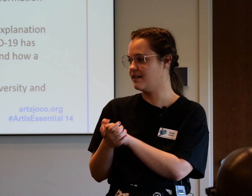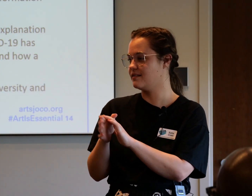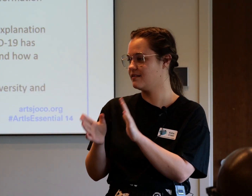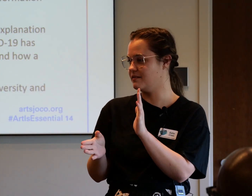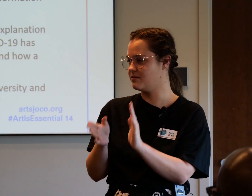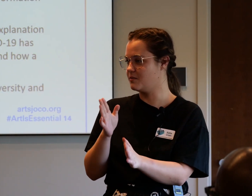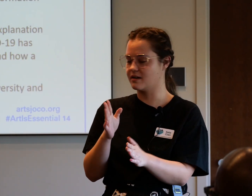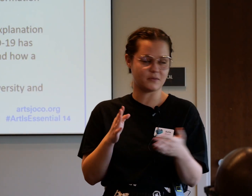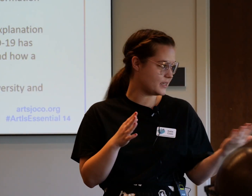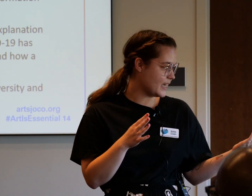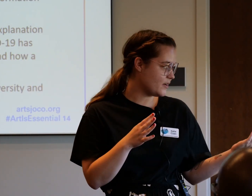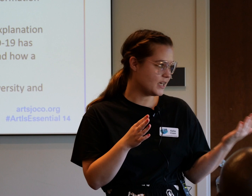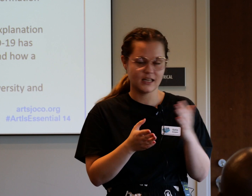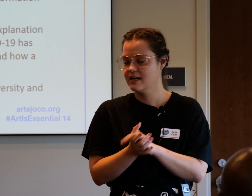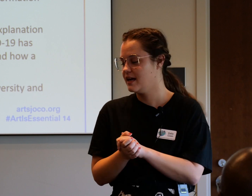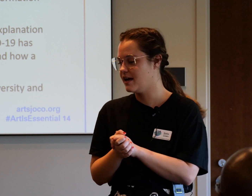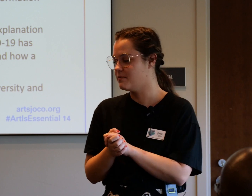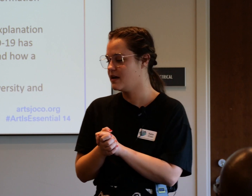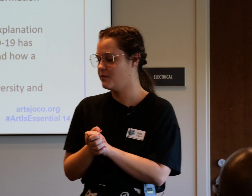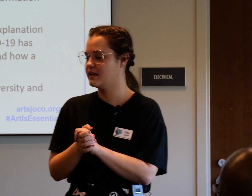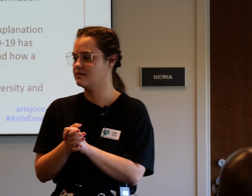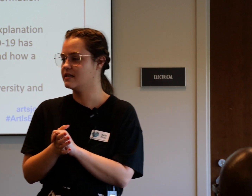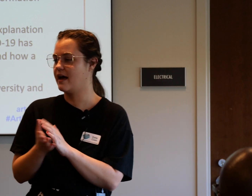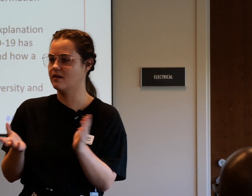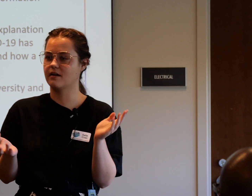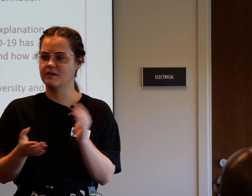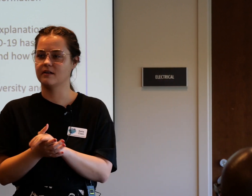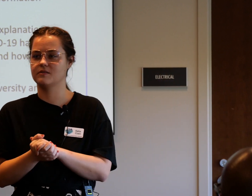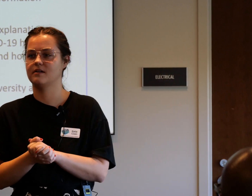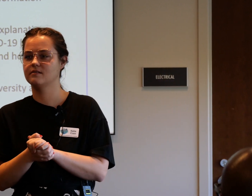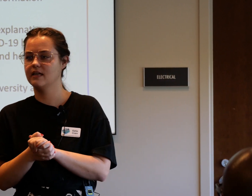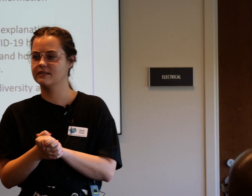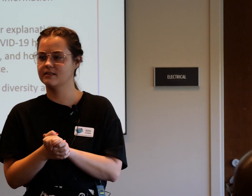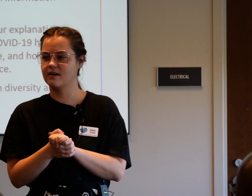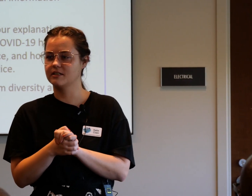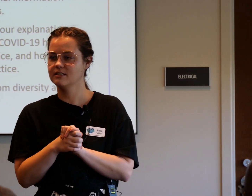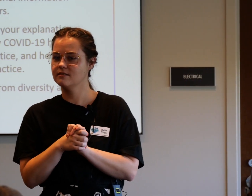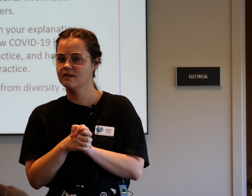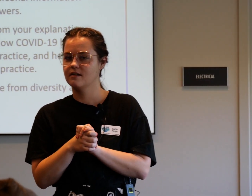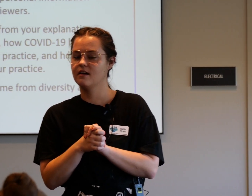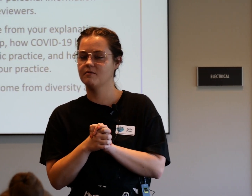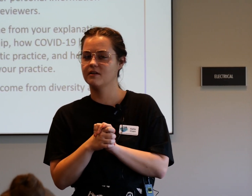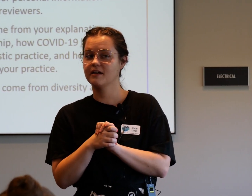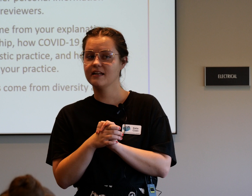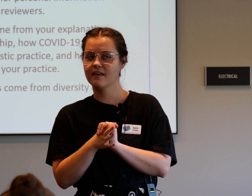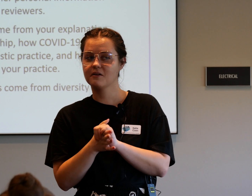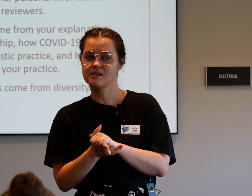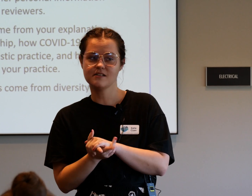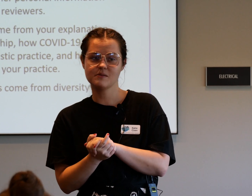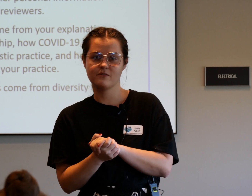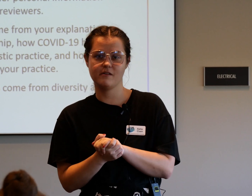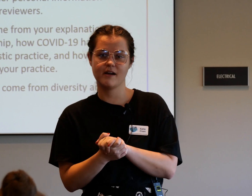on the live work with the county, and we can send that out in our email as well, the answer to that question. Are there any